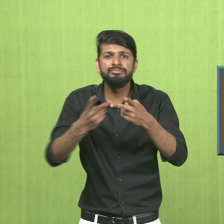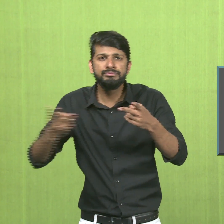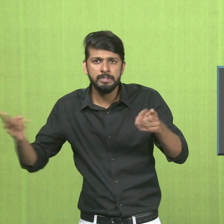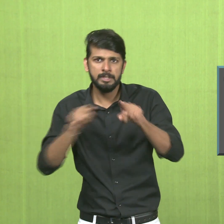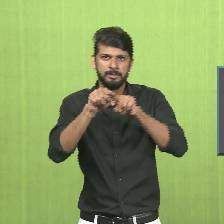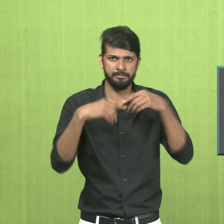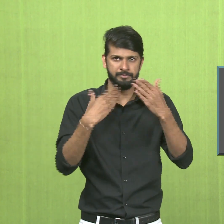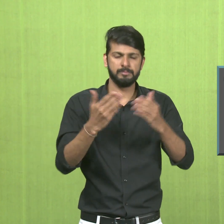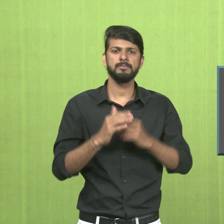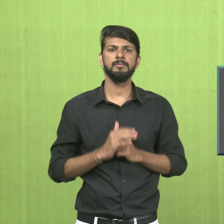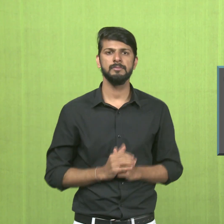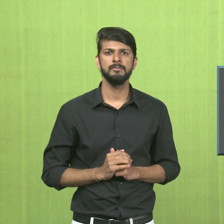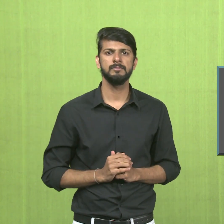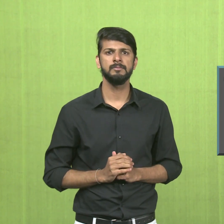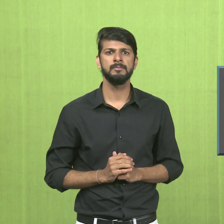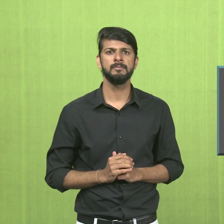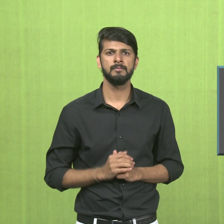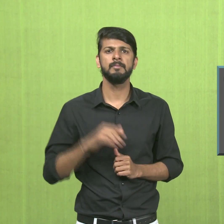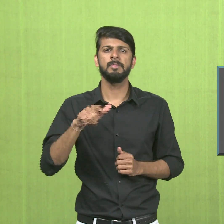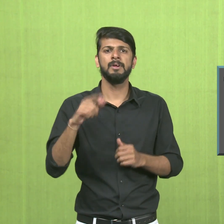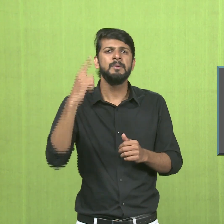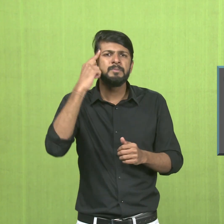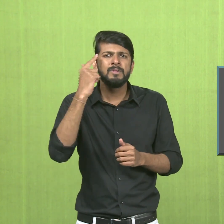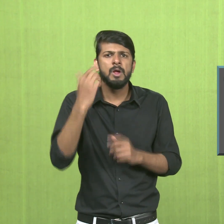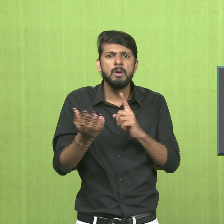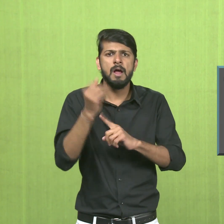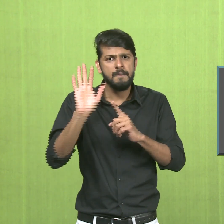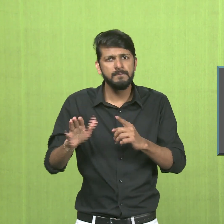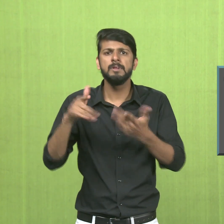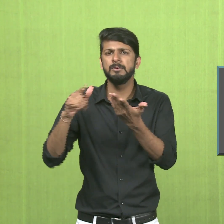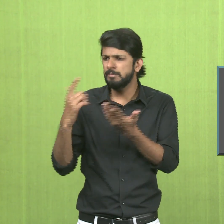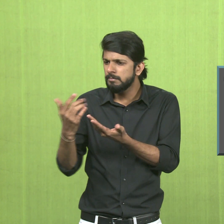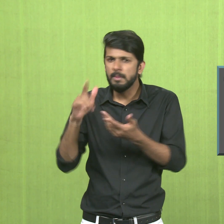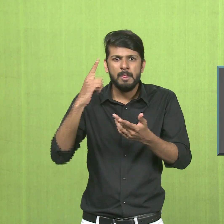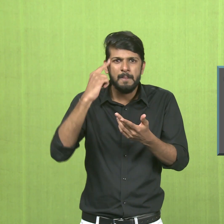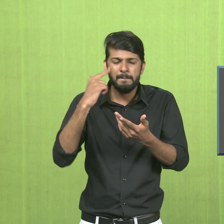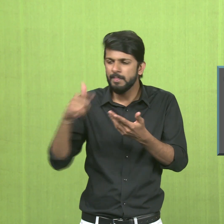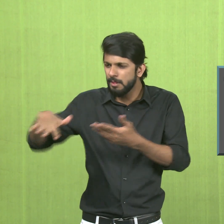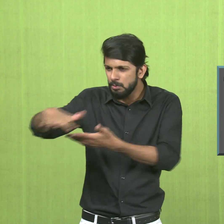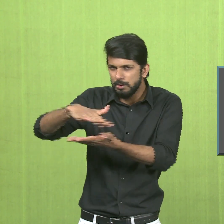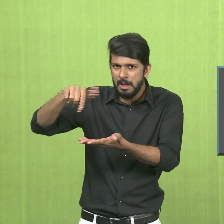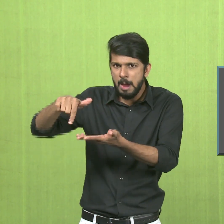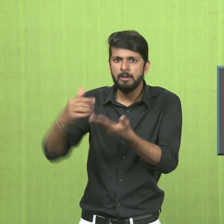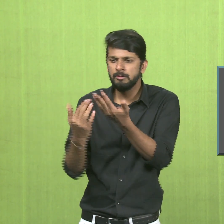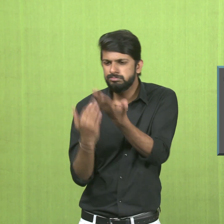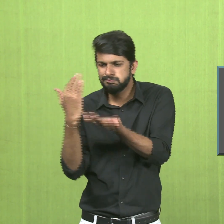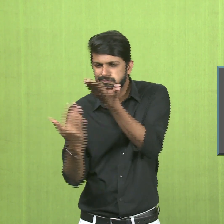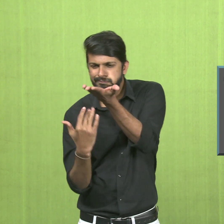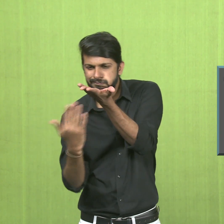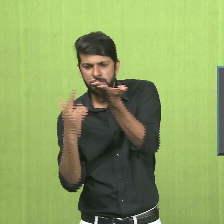women using locally available ingredients. Like for the black color, they would use lamp